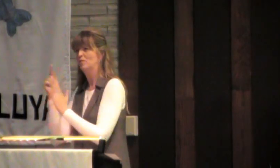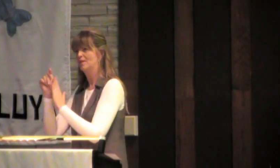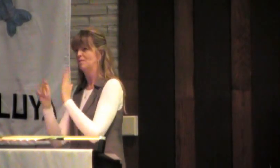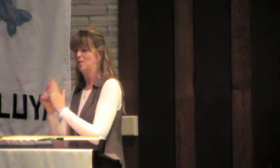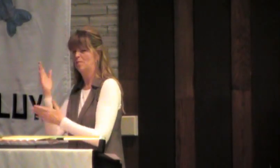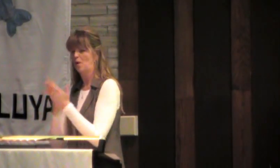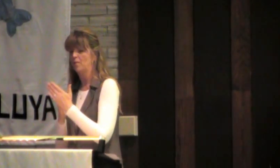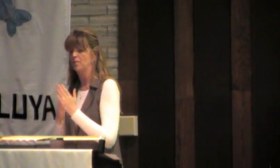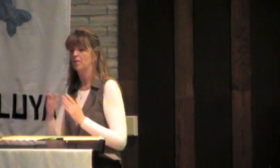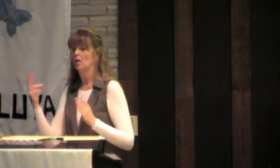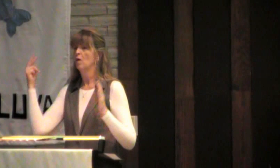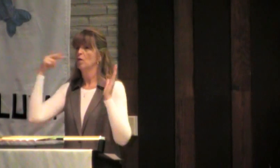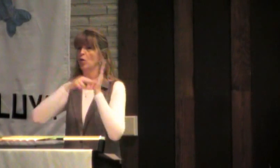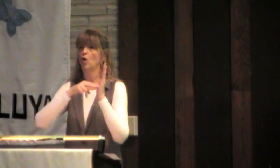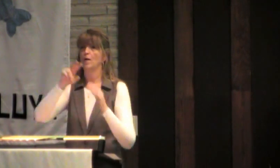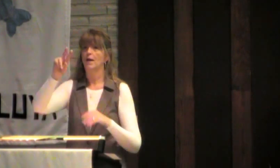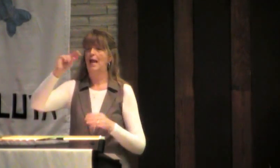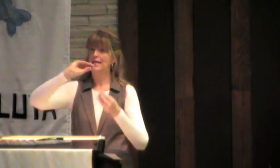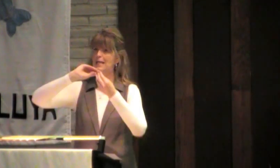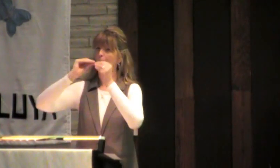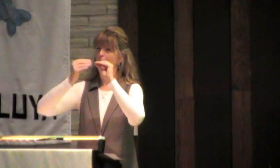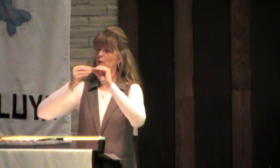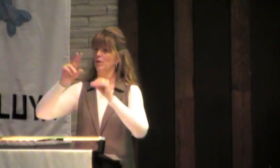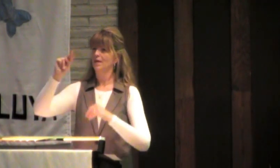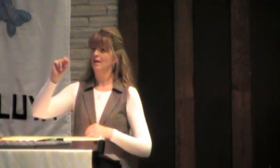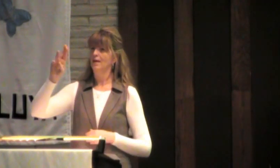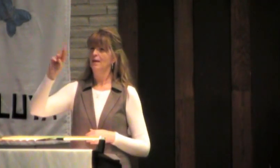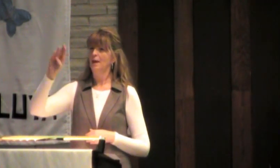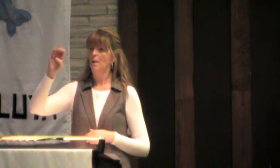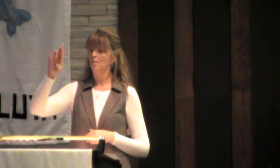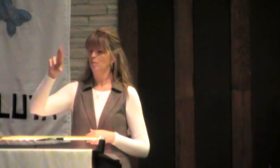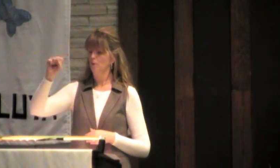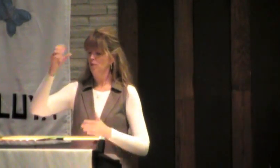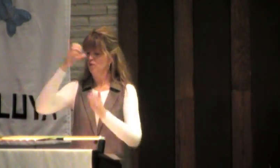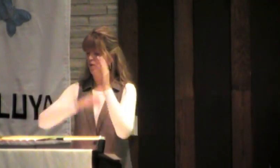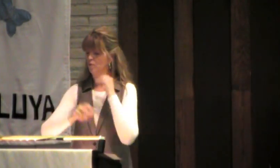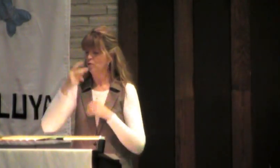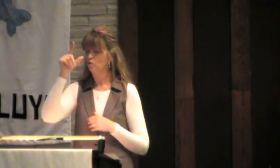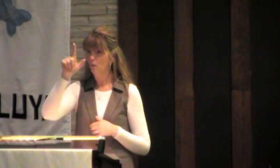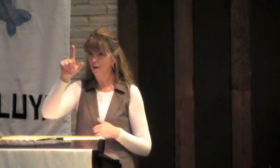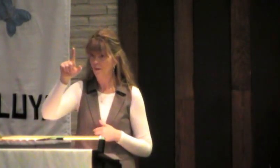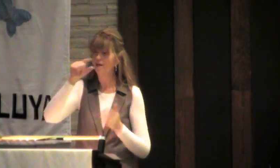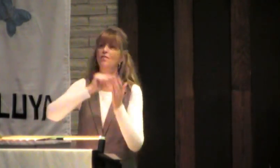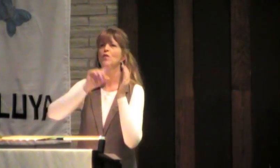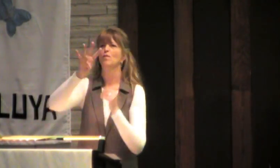Old Testament ties to the New Testament part. So look at in Numbers